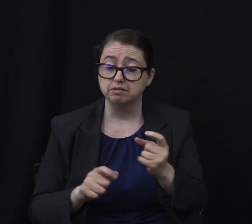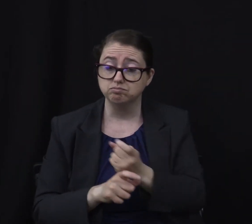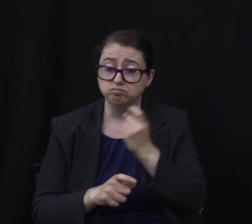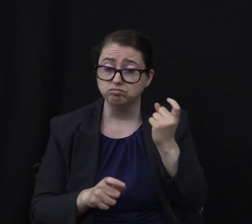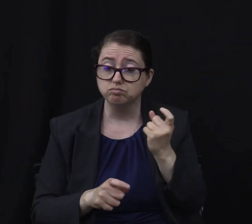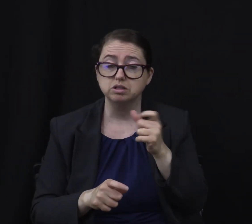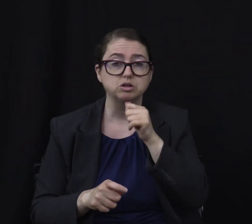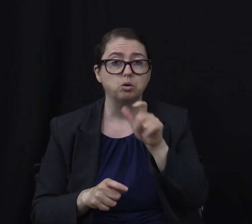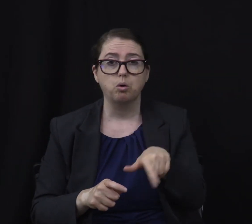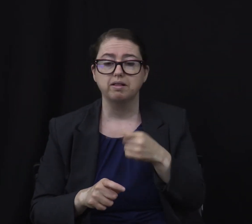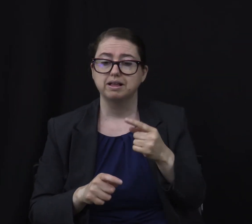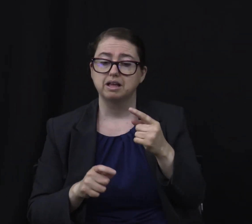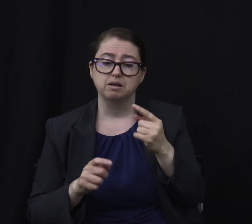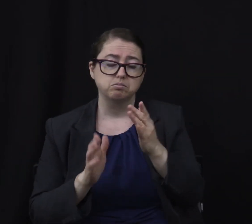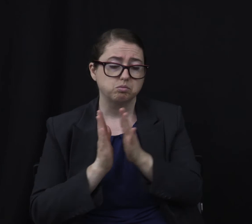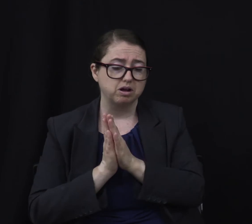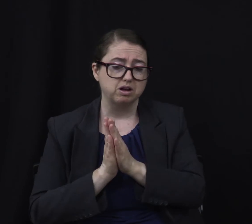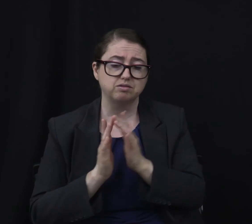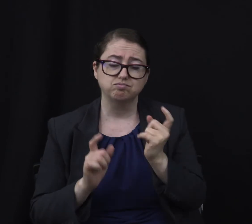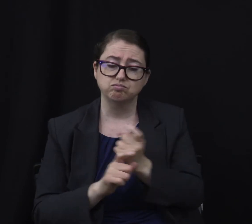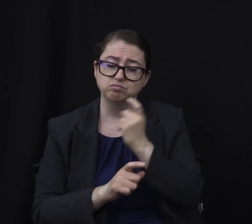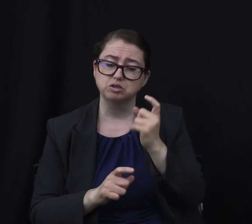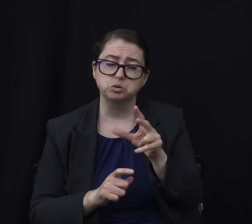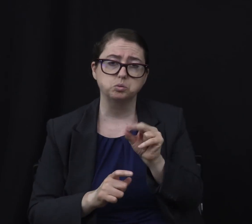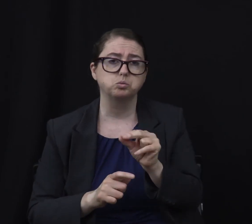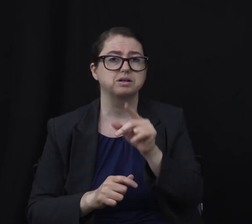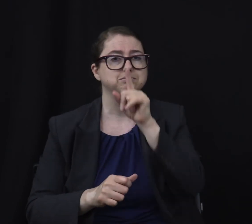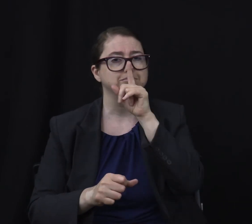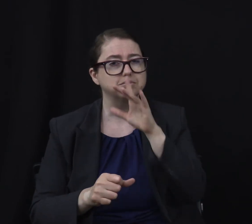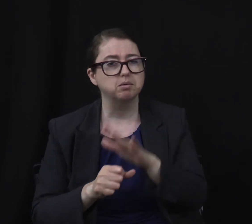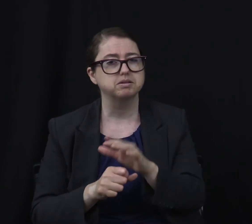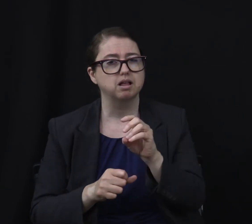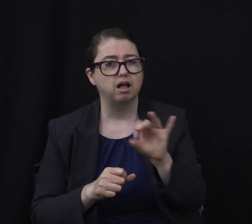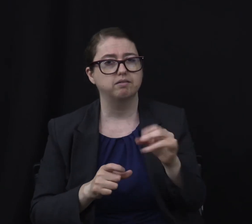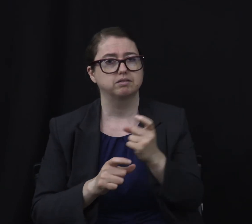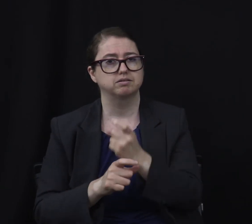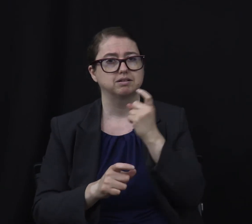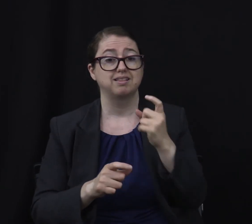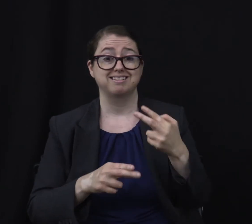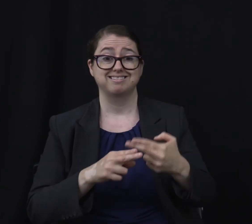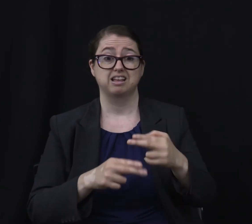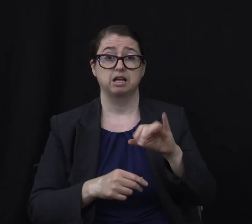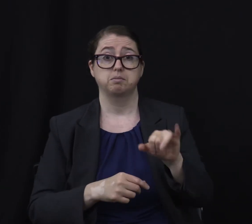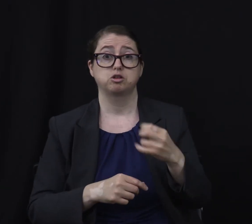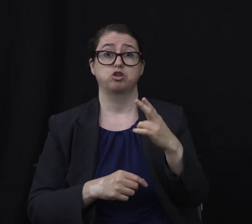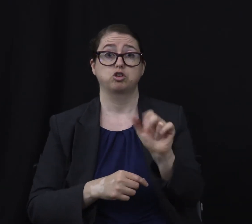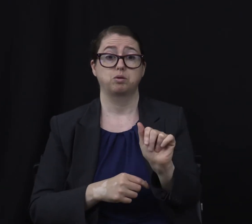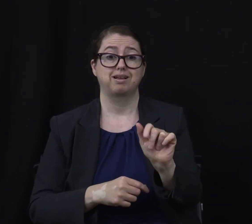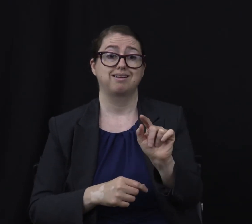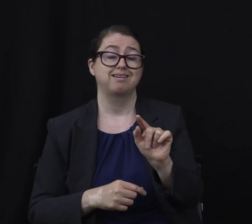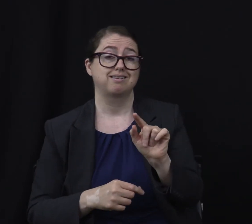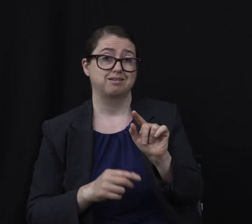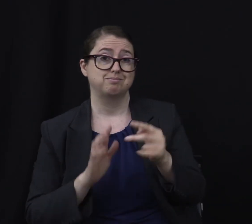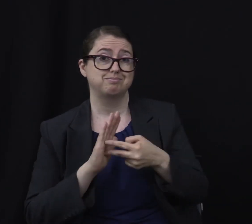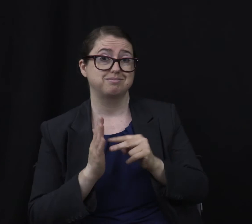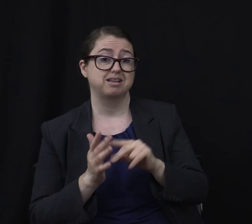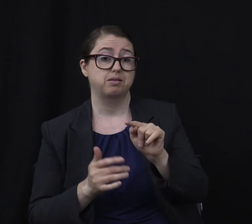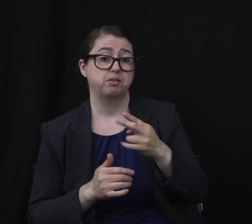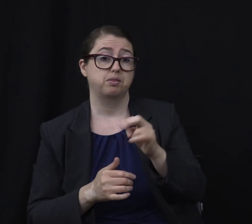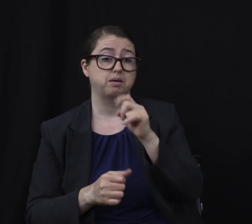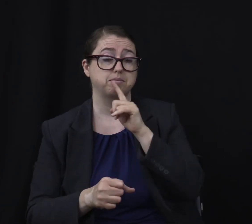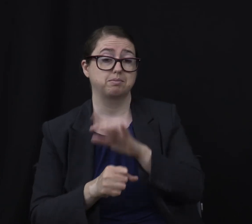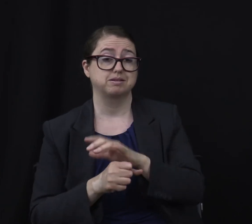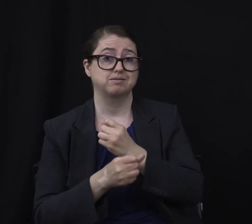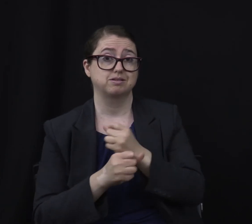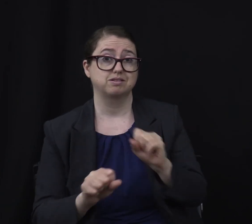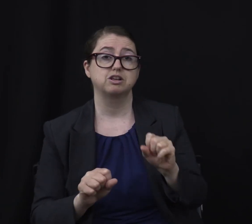of victory. You have a promise of victory. In this name, Joshua, the promise of salvation, eventually as it passes